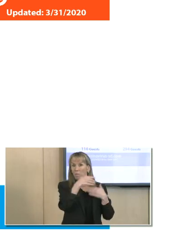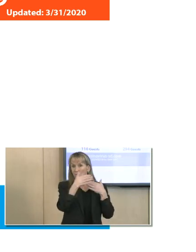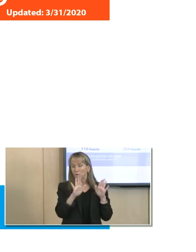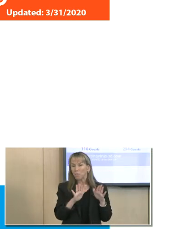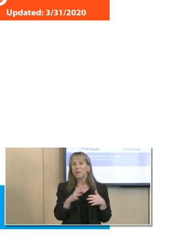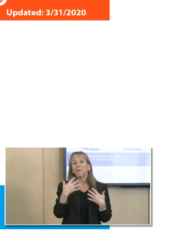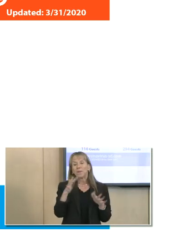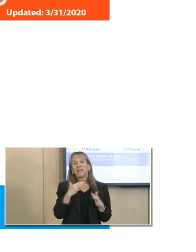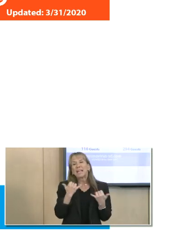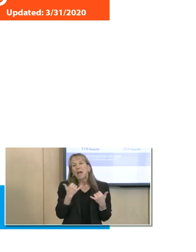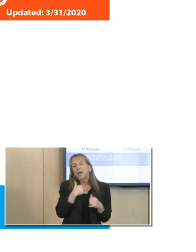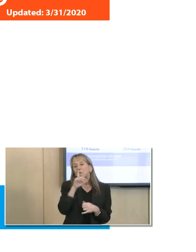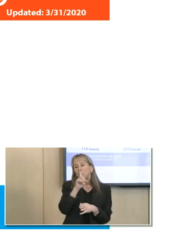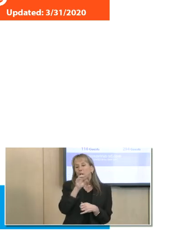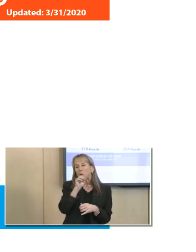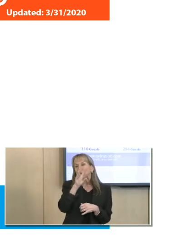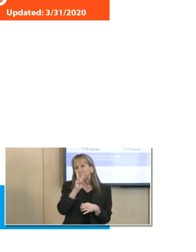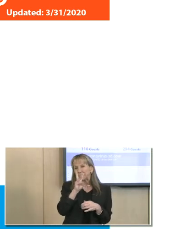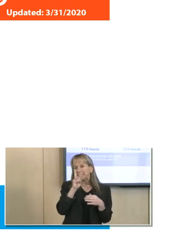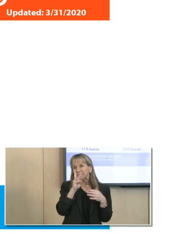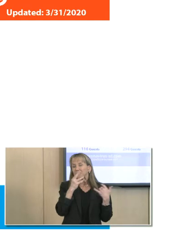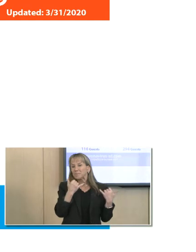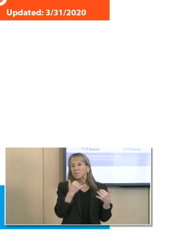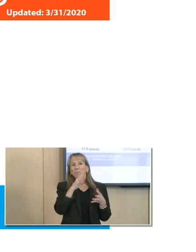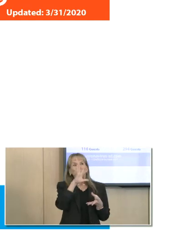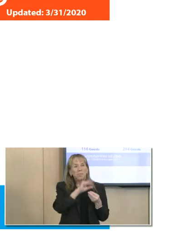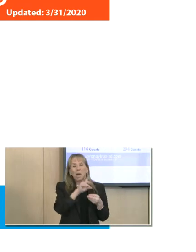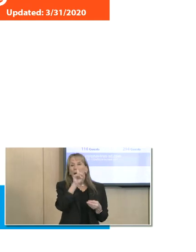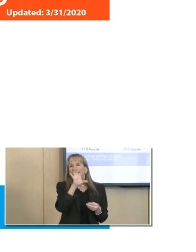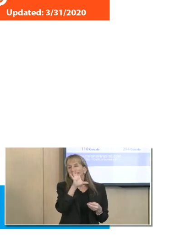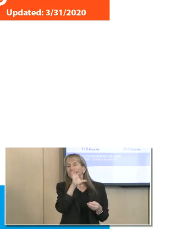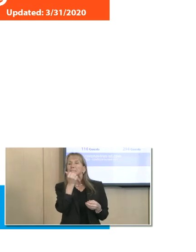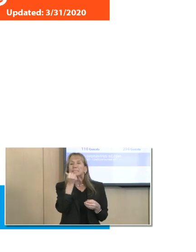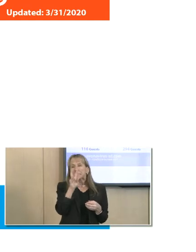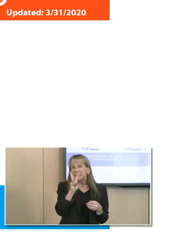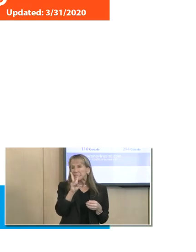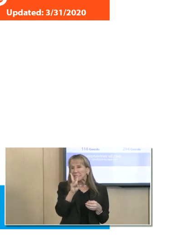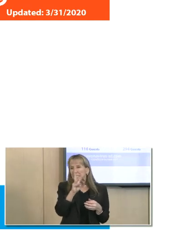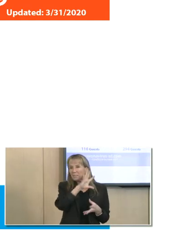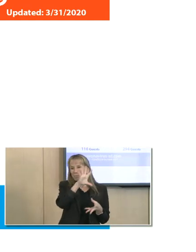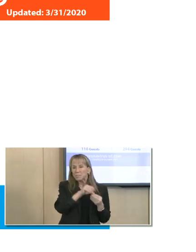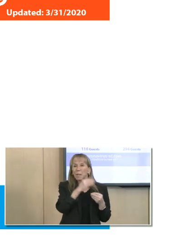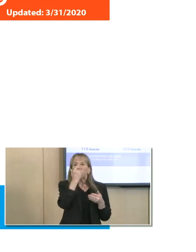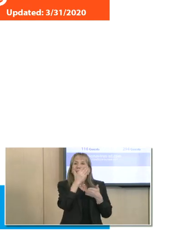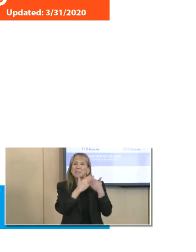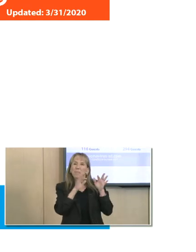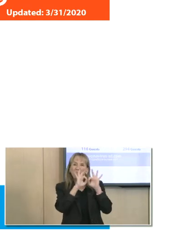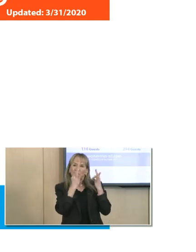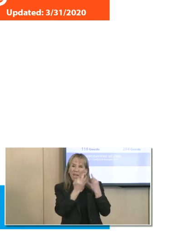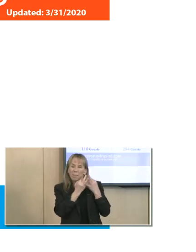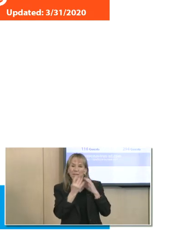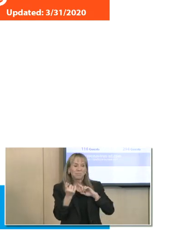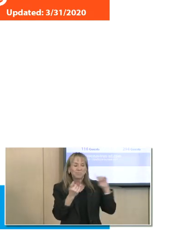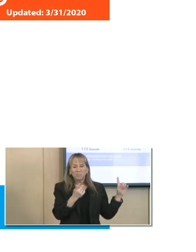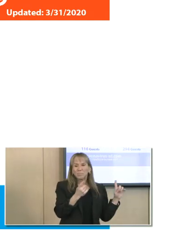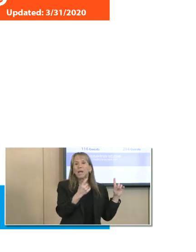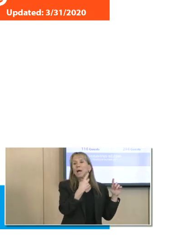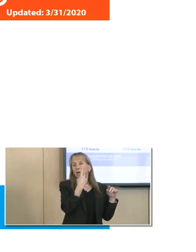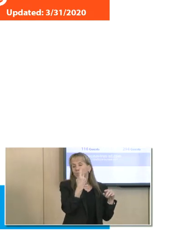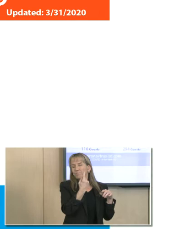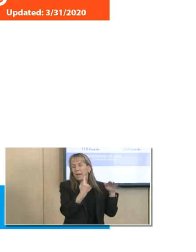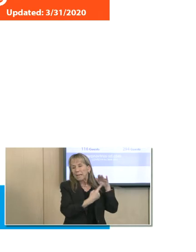are occupied for a total of 116 guests. There are a couple families that are in the same circumstance and are isolating